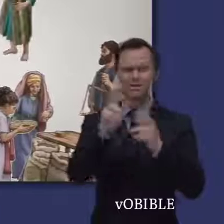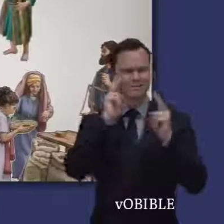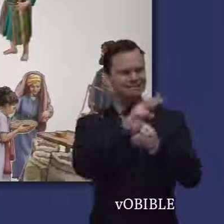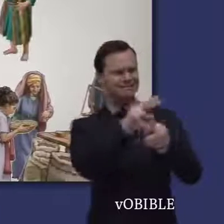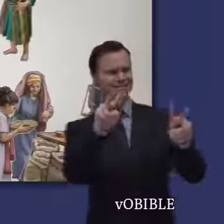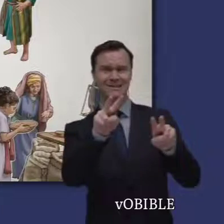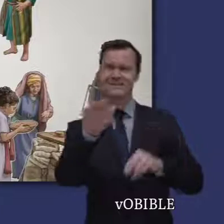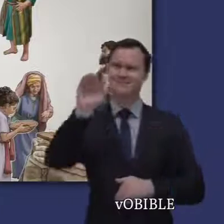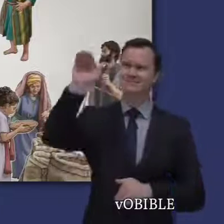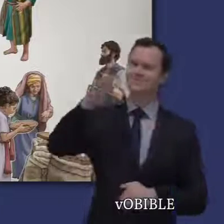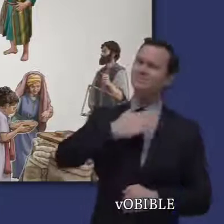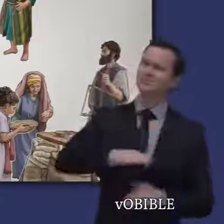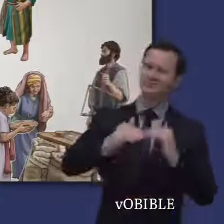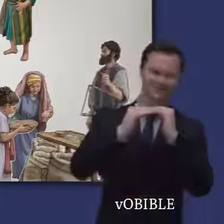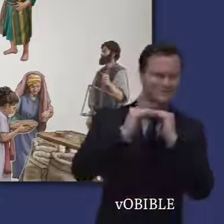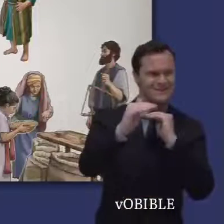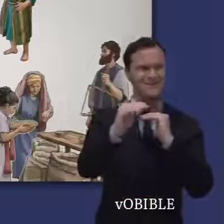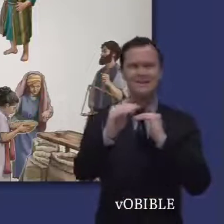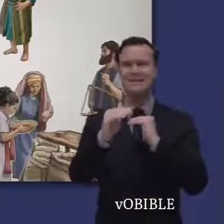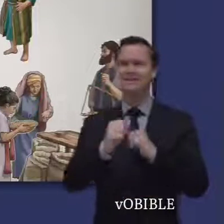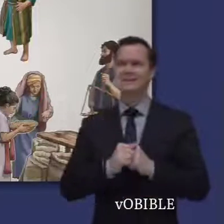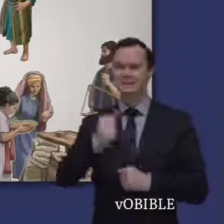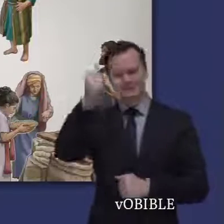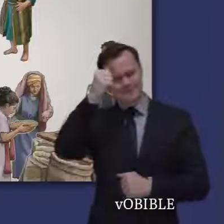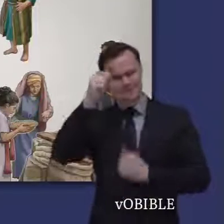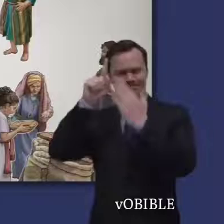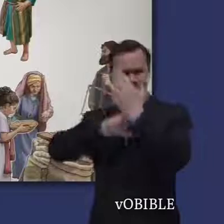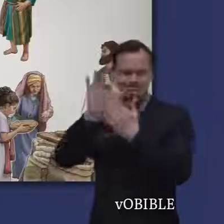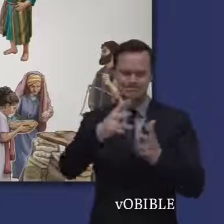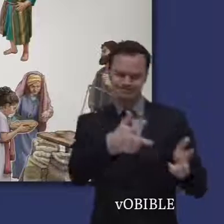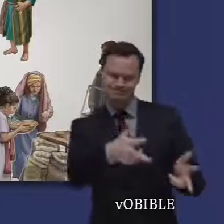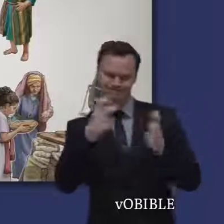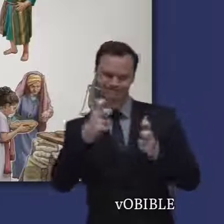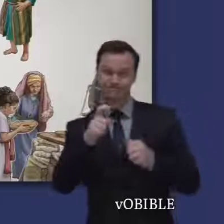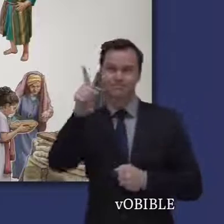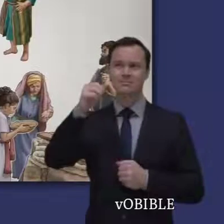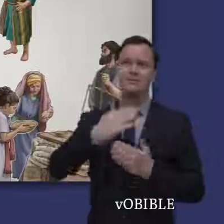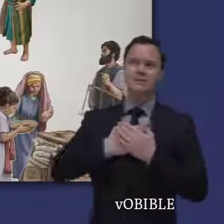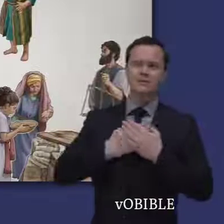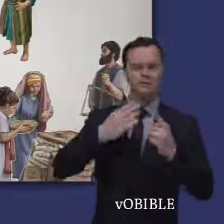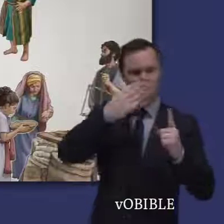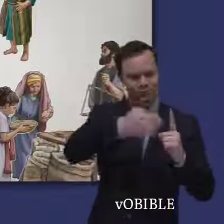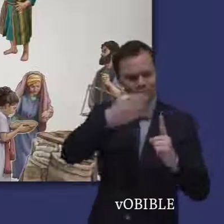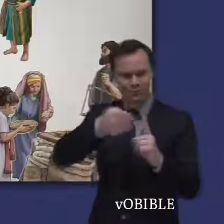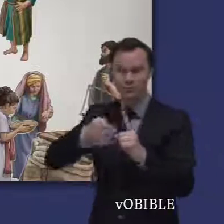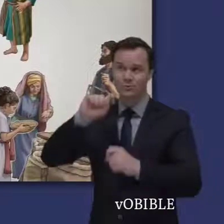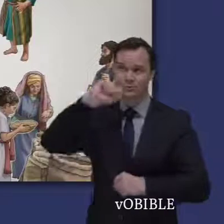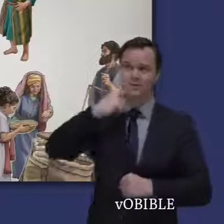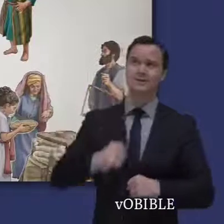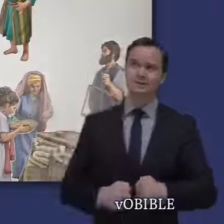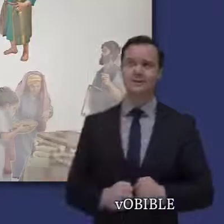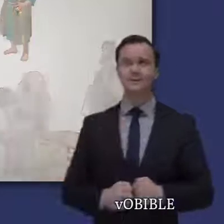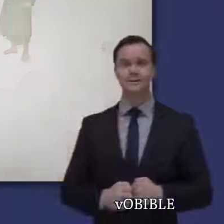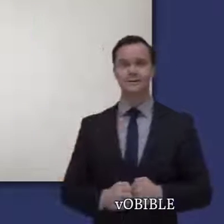Micah also expresses his confidence that Jehovah will hear his pleas for justice and show loyal love toward his people.